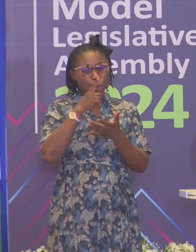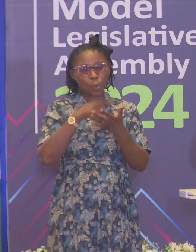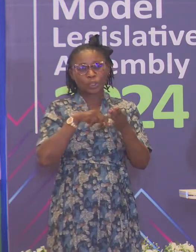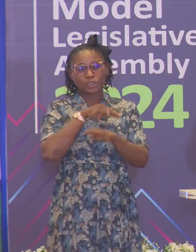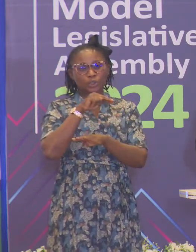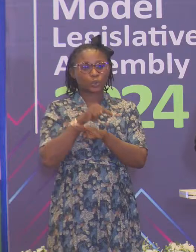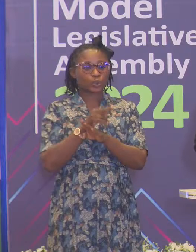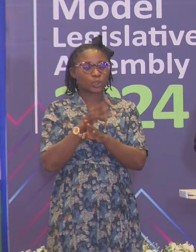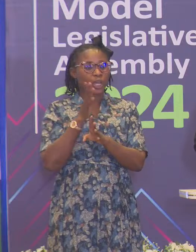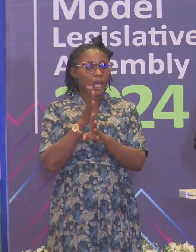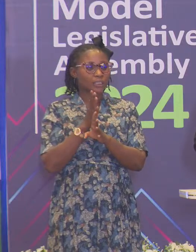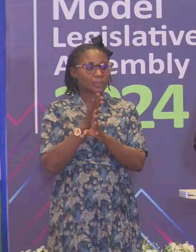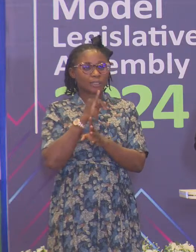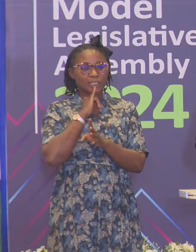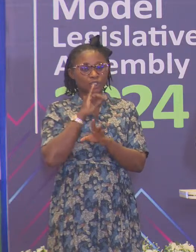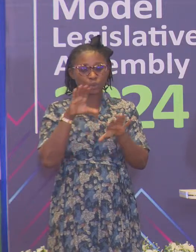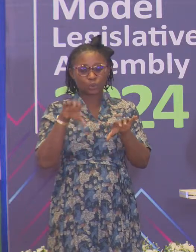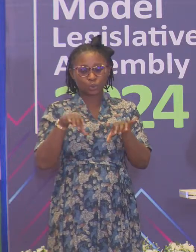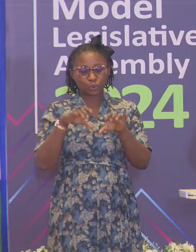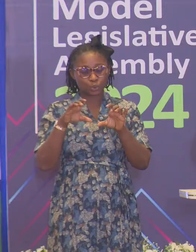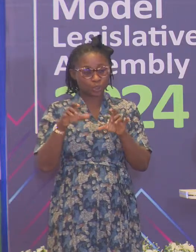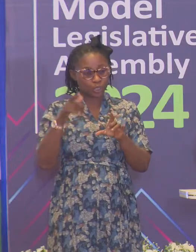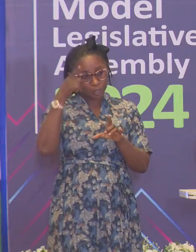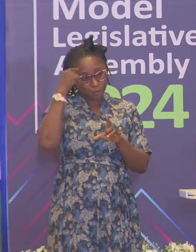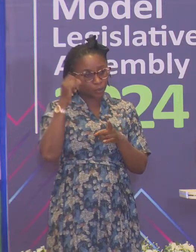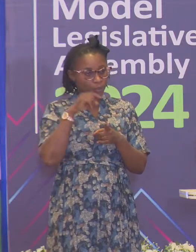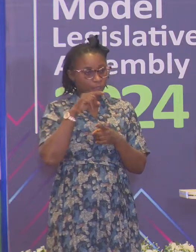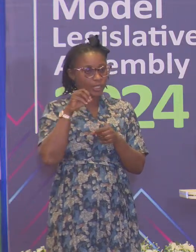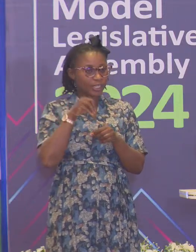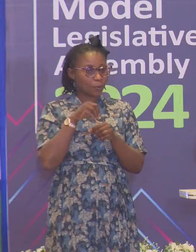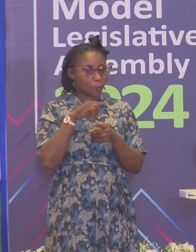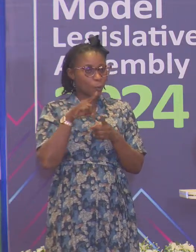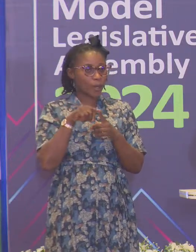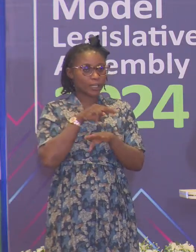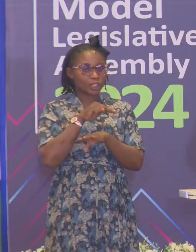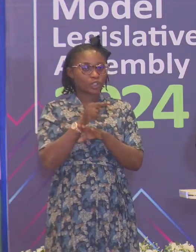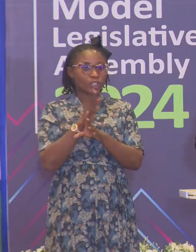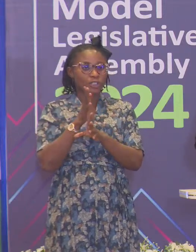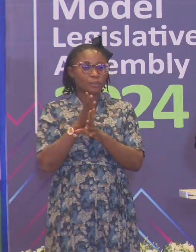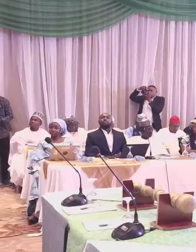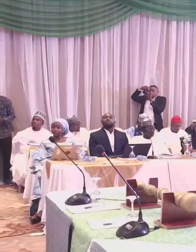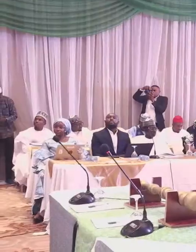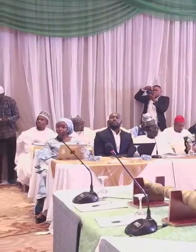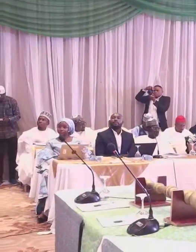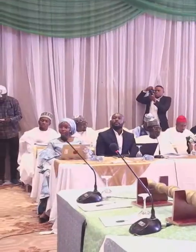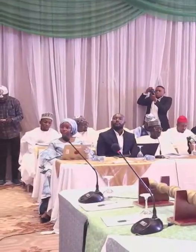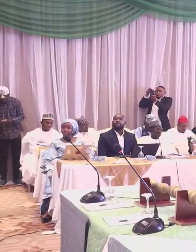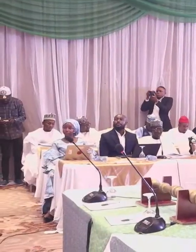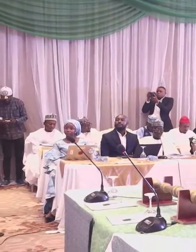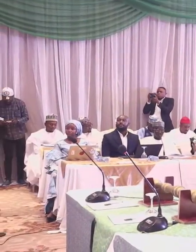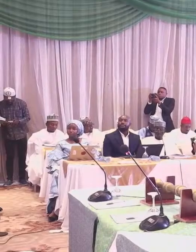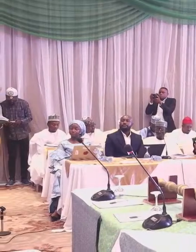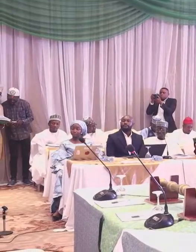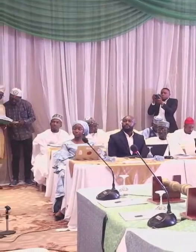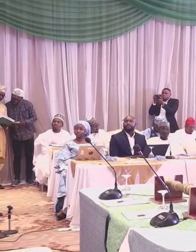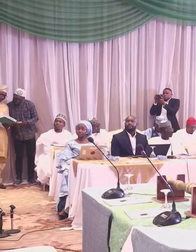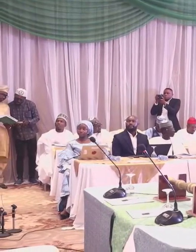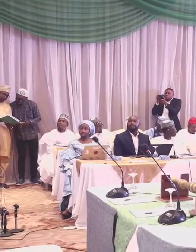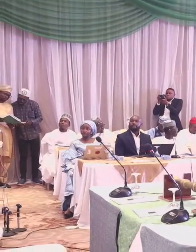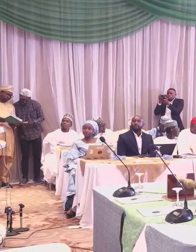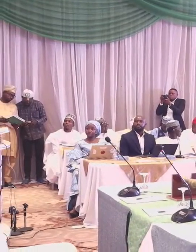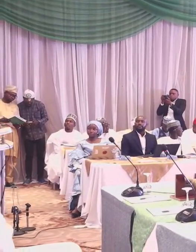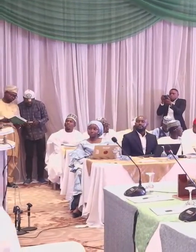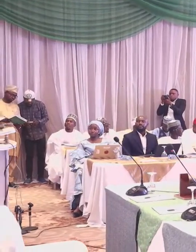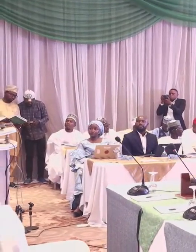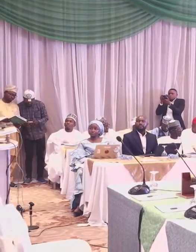is all about. Because when National Assembly came on board, in